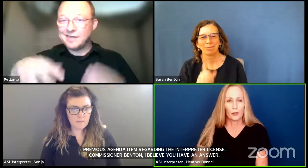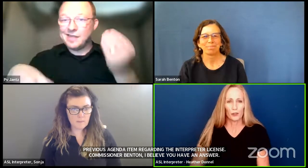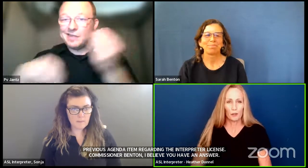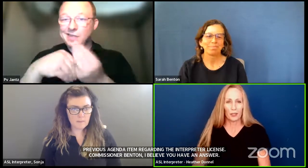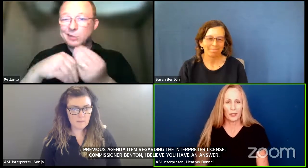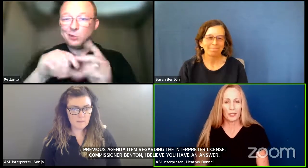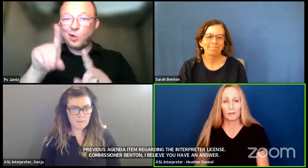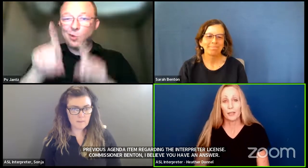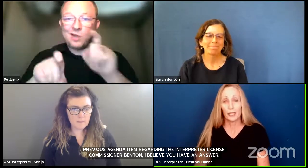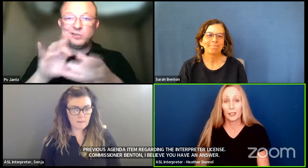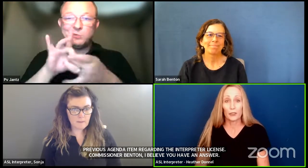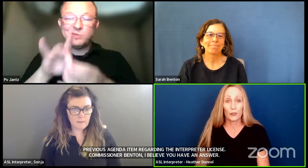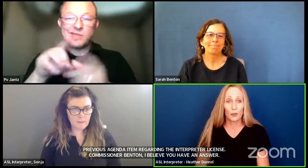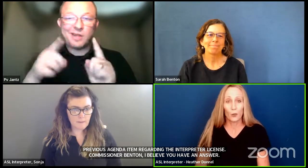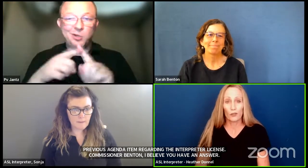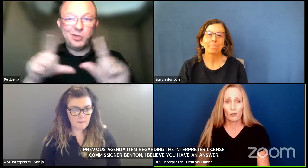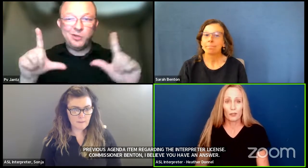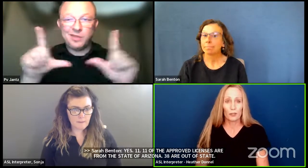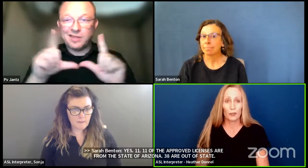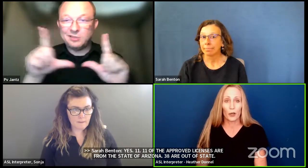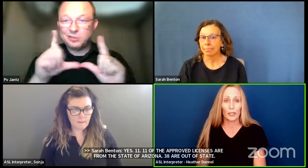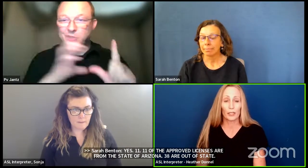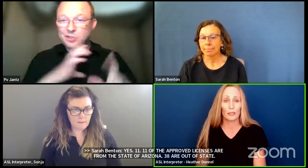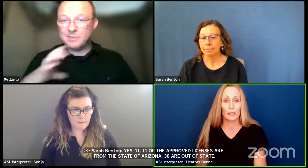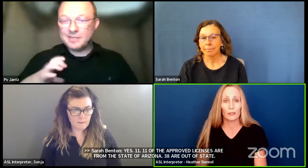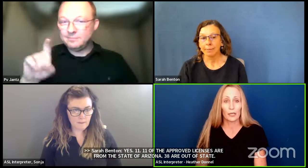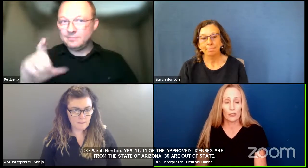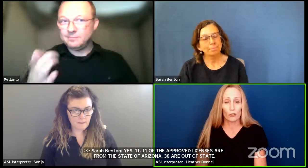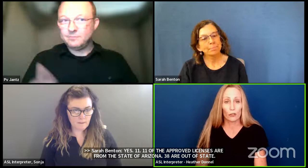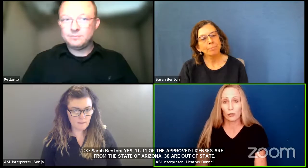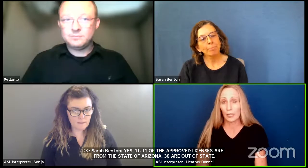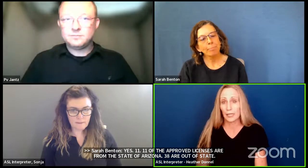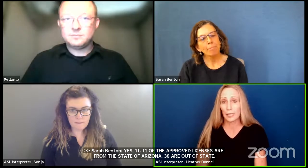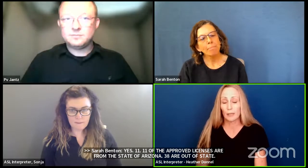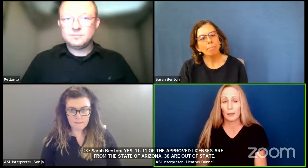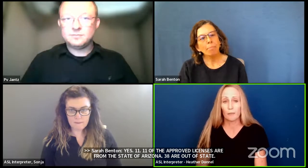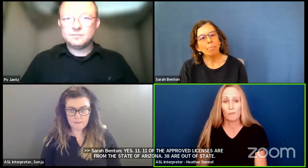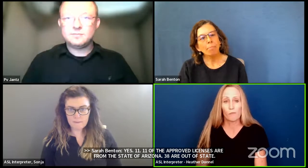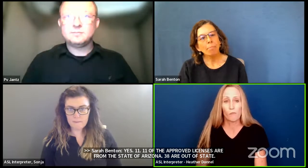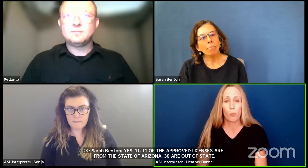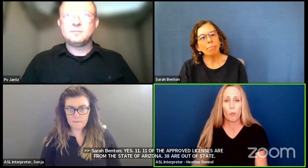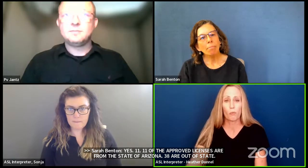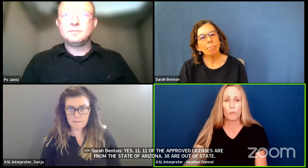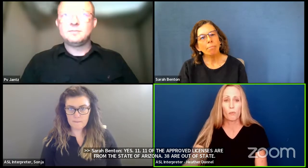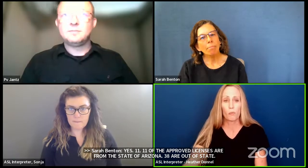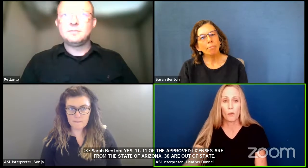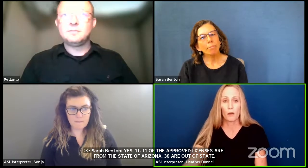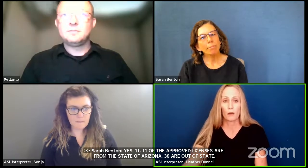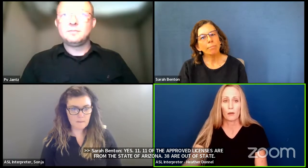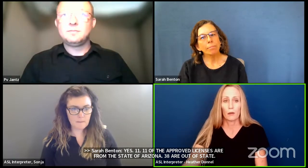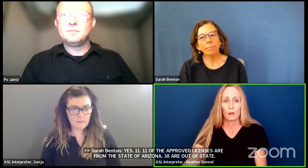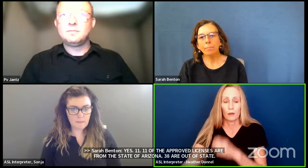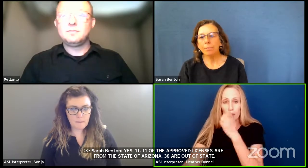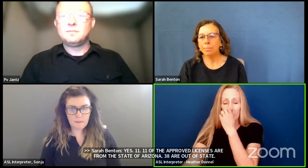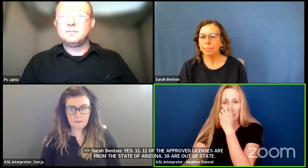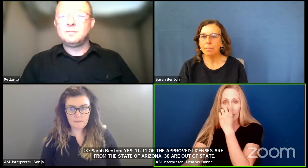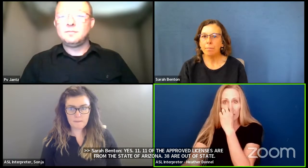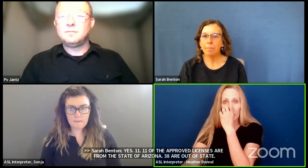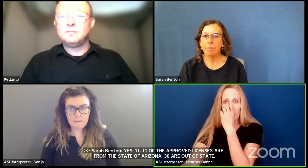Thank you, Commissioner Benton. Any additional questions regarding the licensure or the license committee?